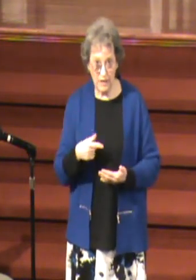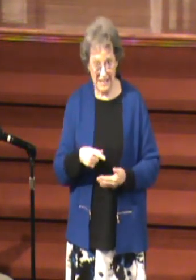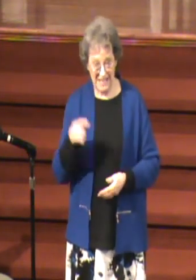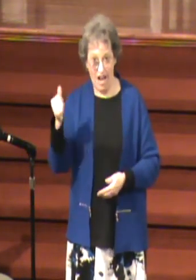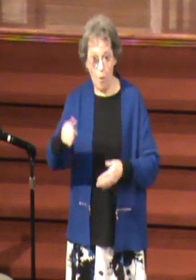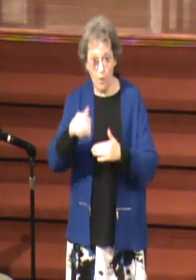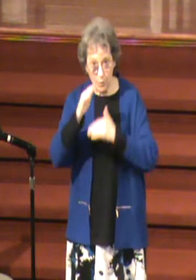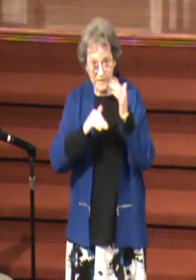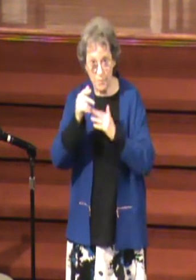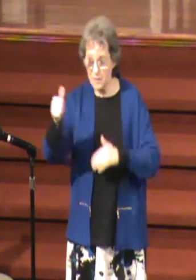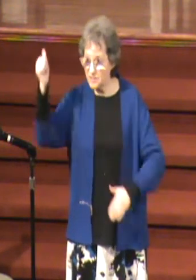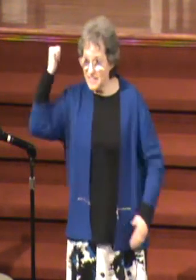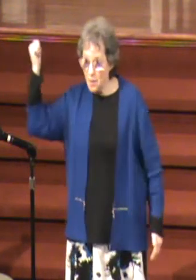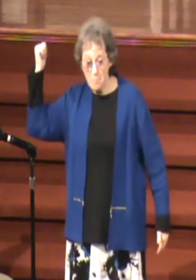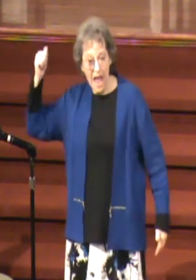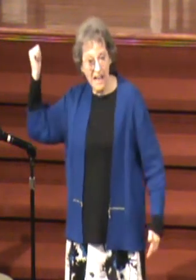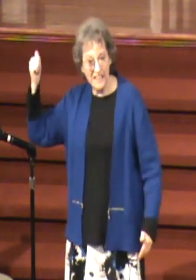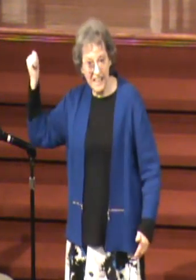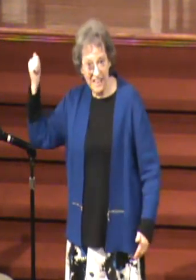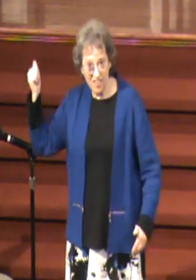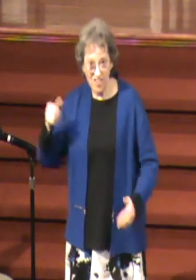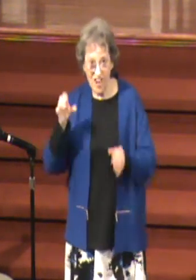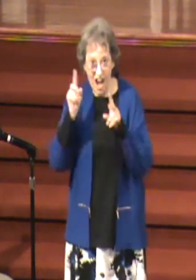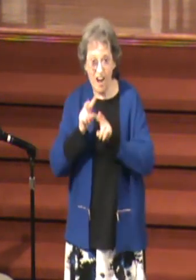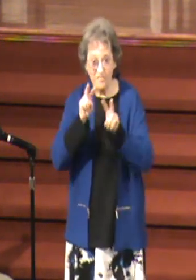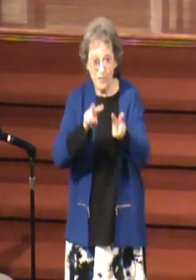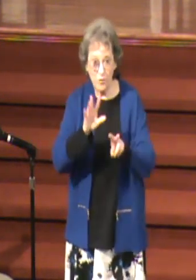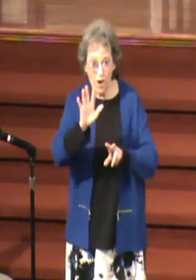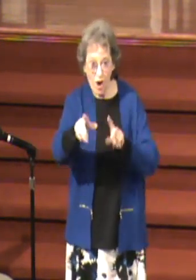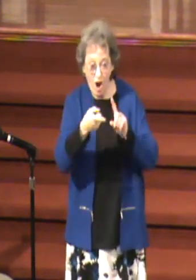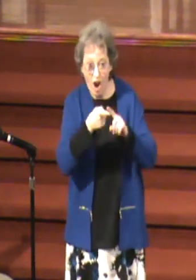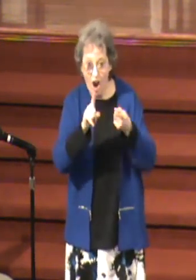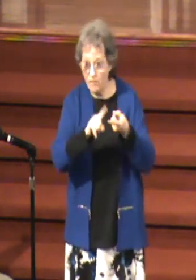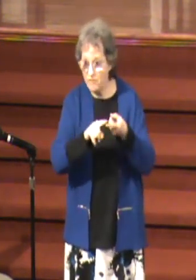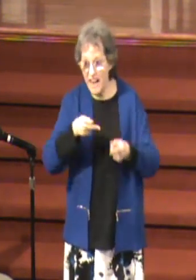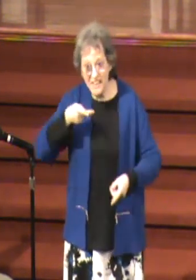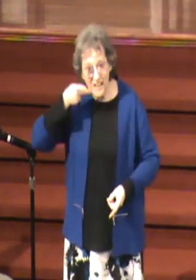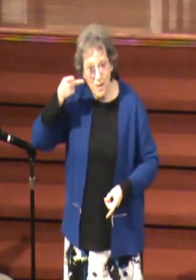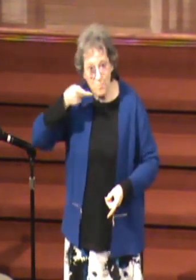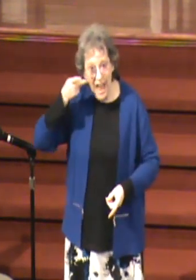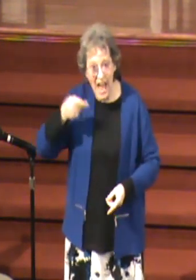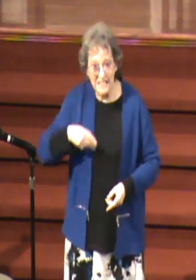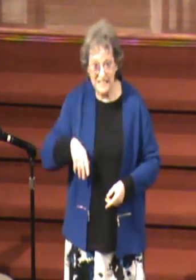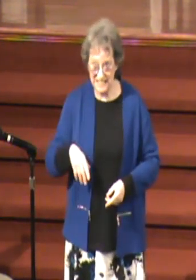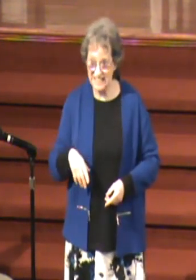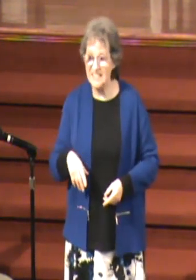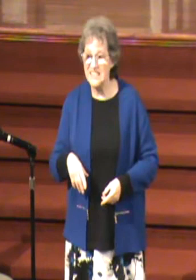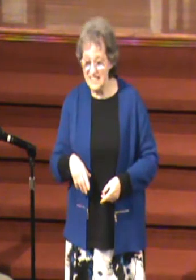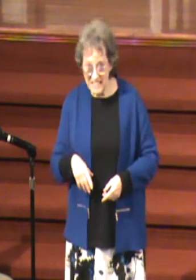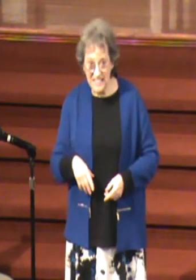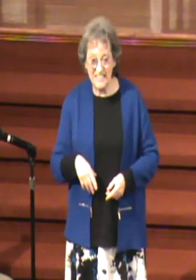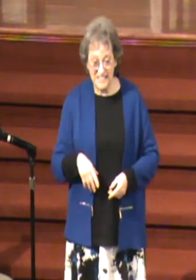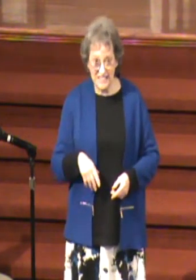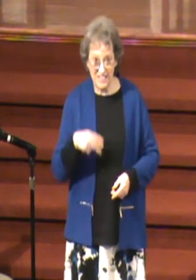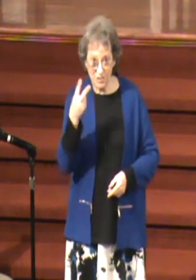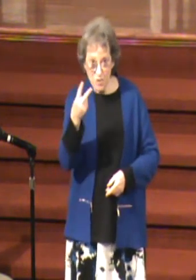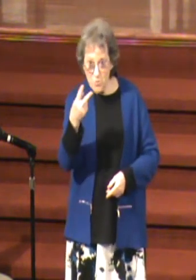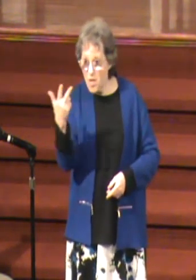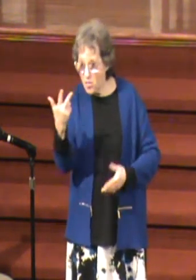me. And there was a funeral for her friend. We mentioned Pat Crosby here just 2-3 weeks ago. We had a